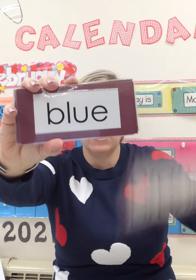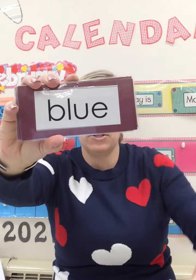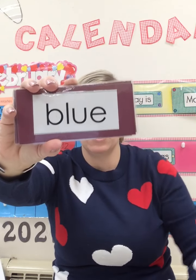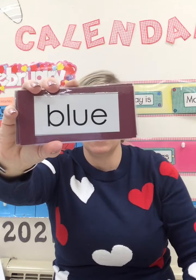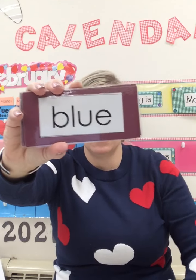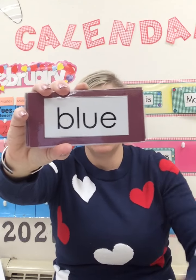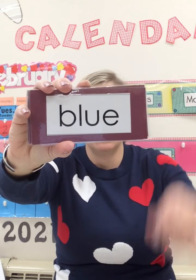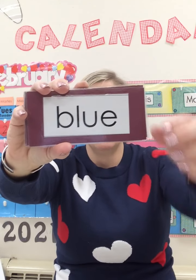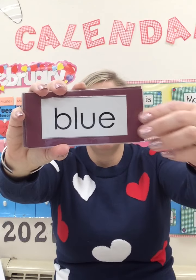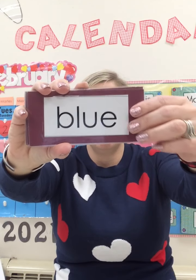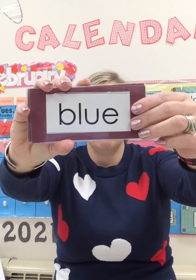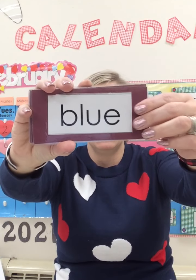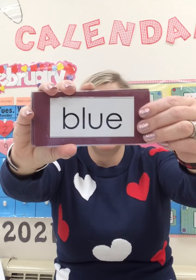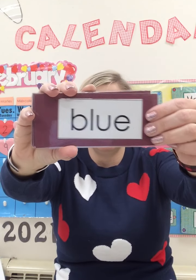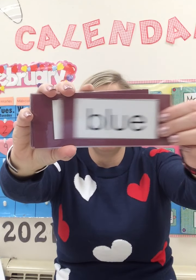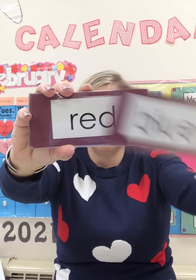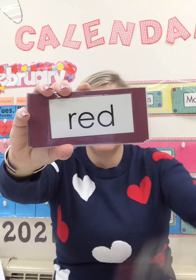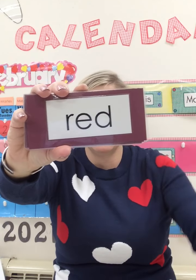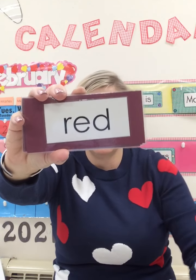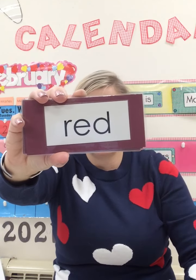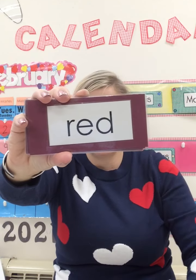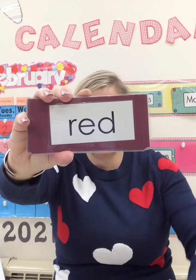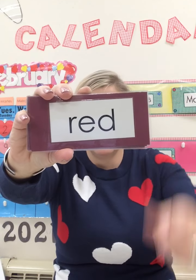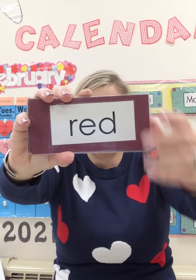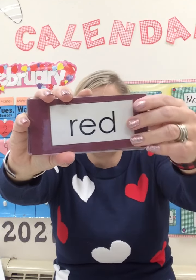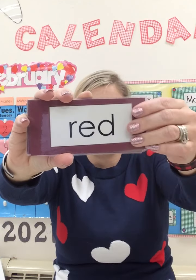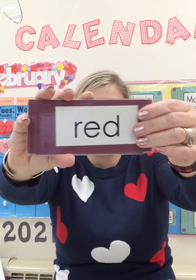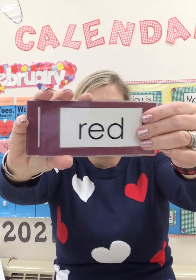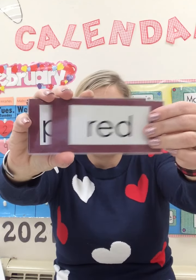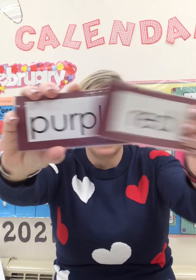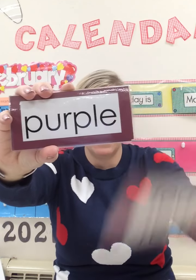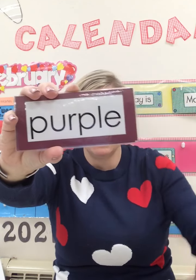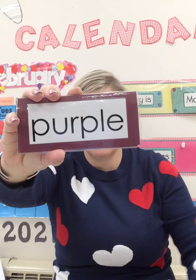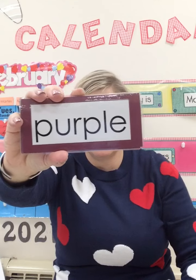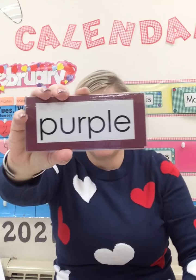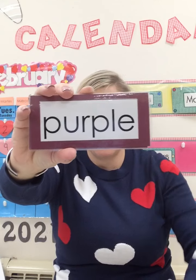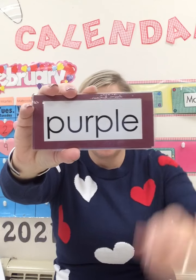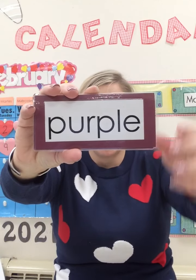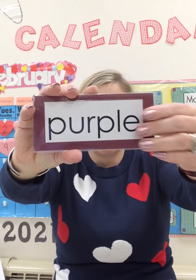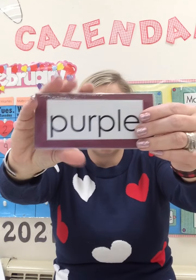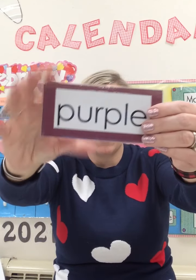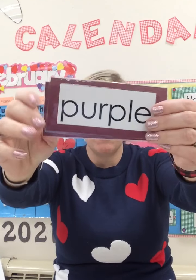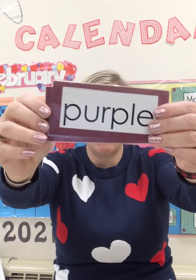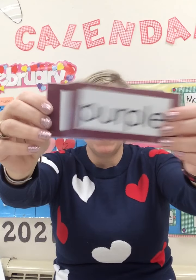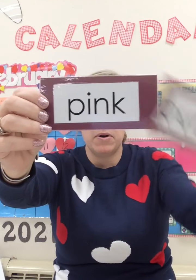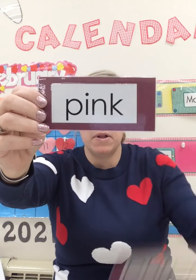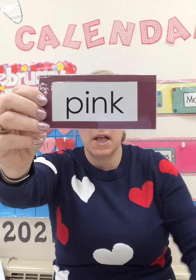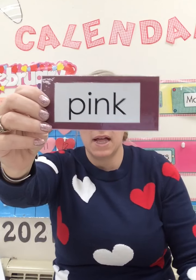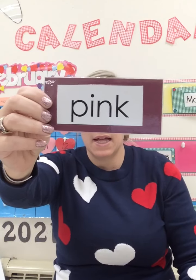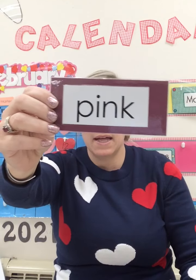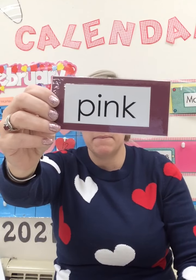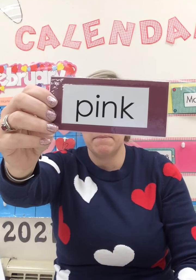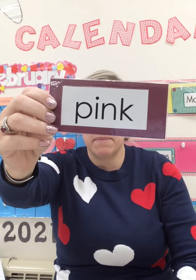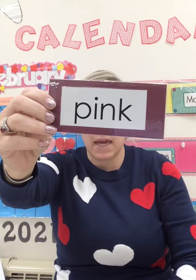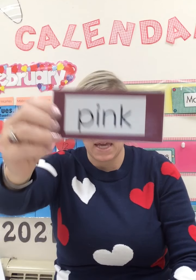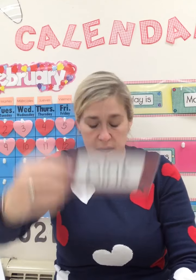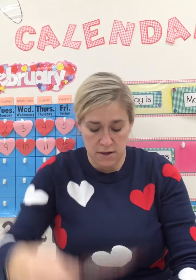orange, blue, red, purple, pink.